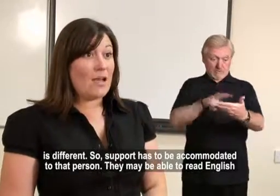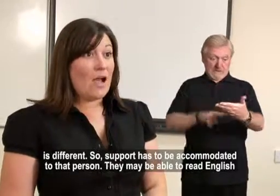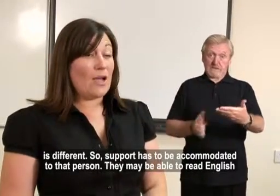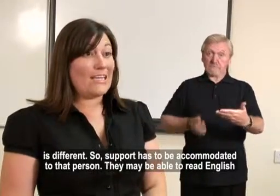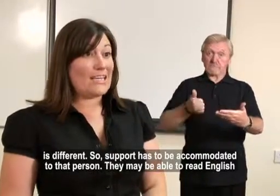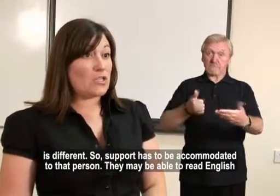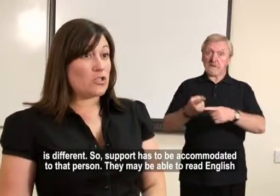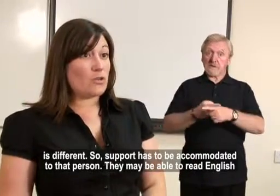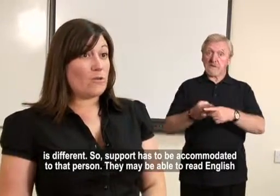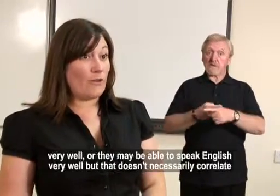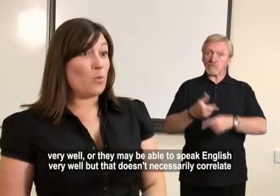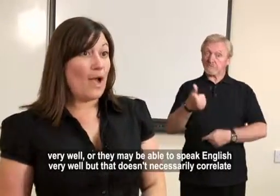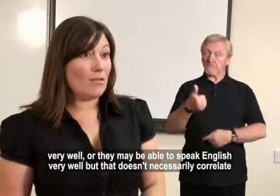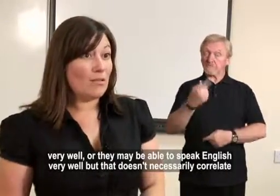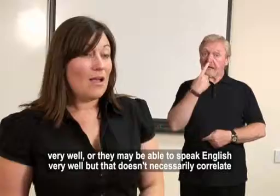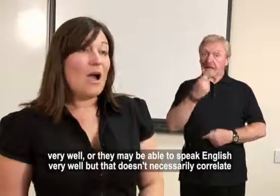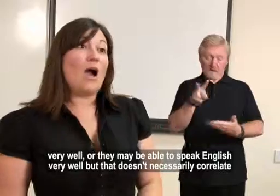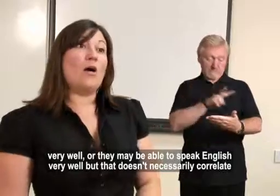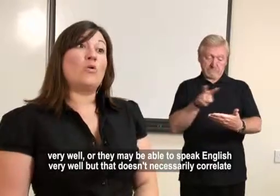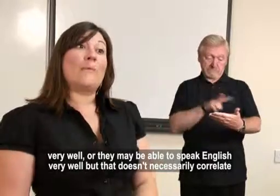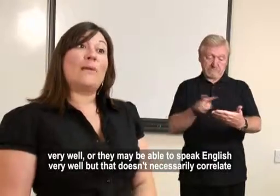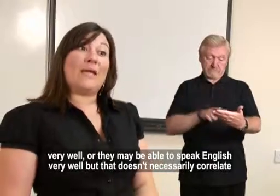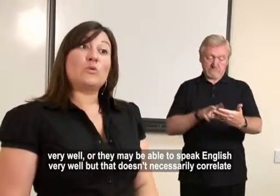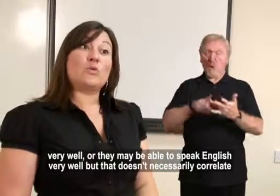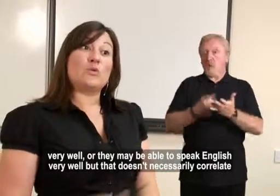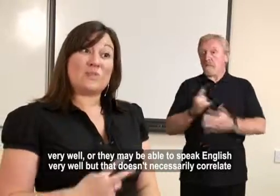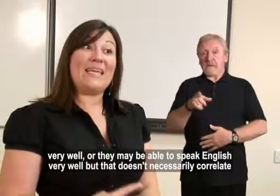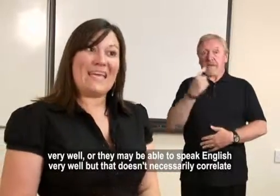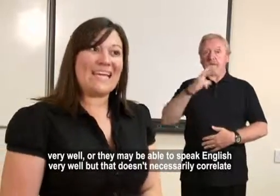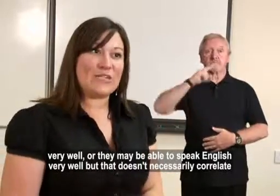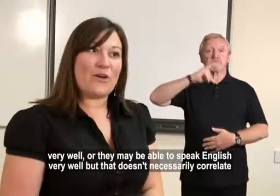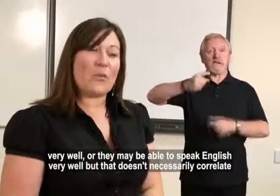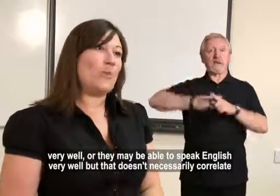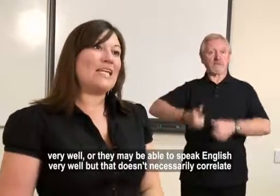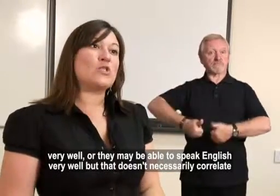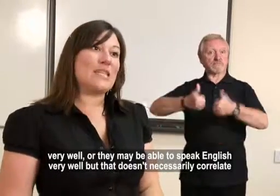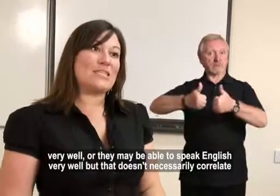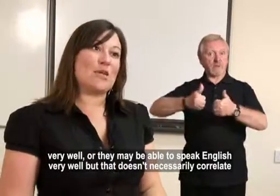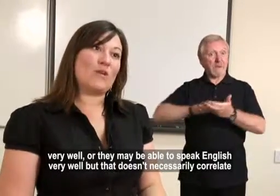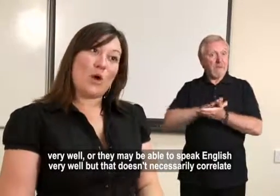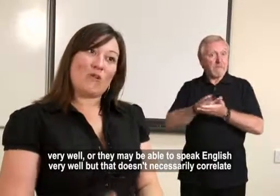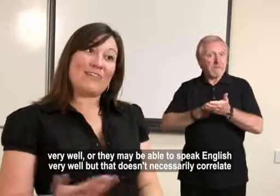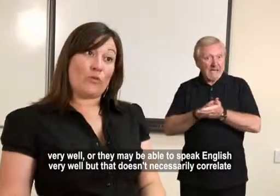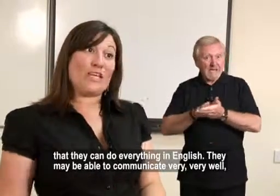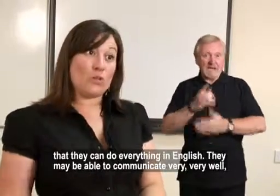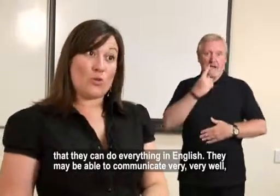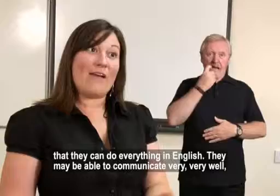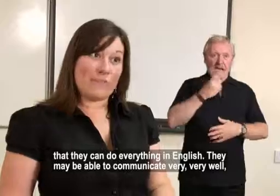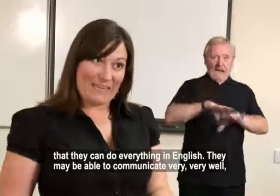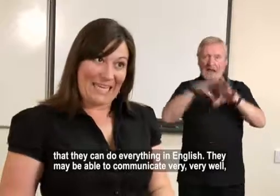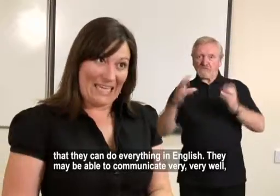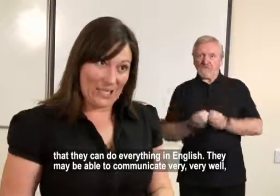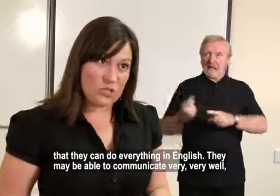read English very well, or they may be able to speak English very well, but that doesn't necessarily correlate that they can